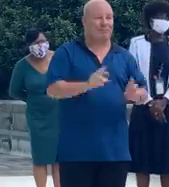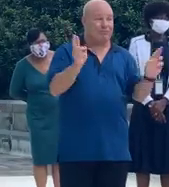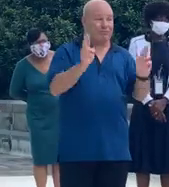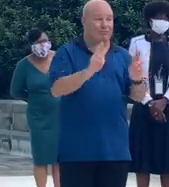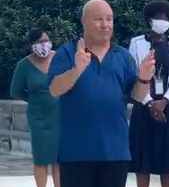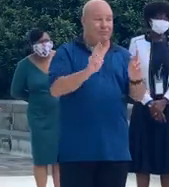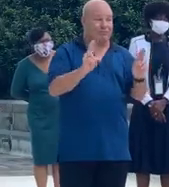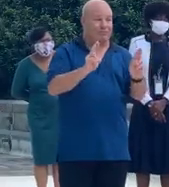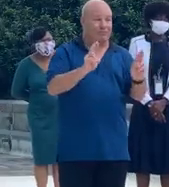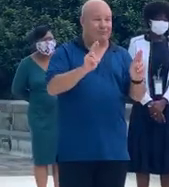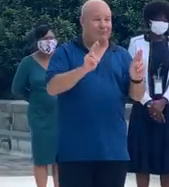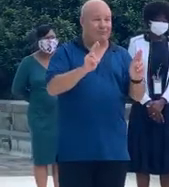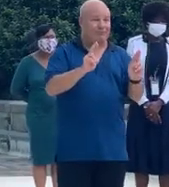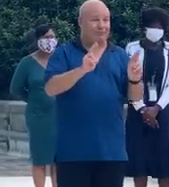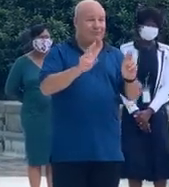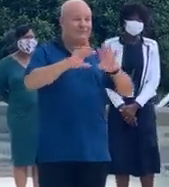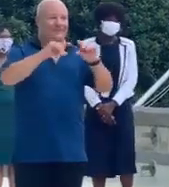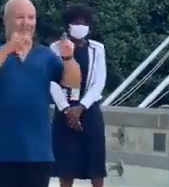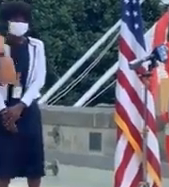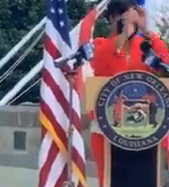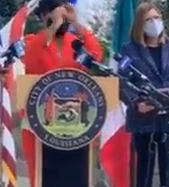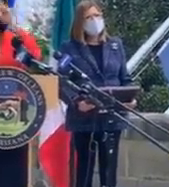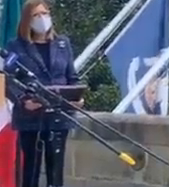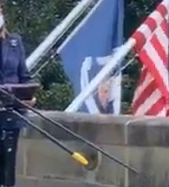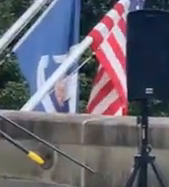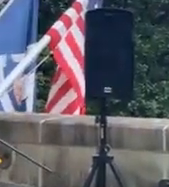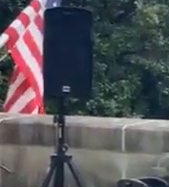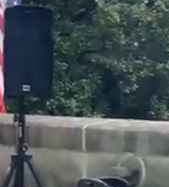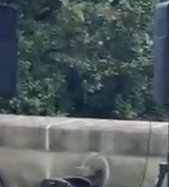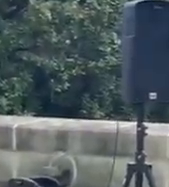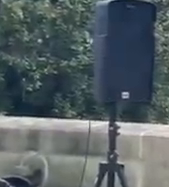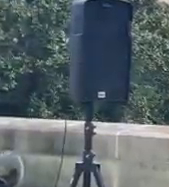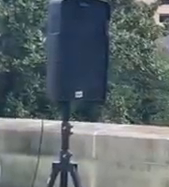You ready? The rhythm crew. Come on, ladies.